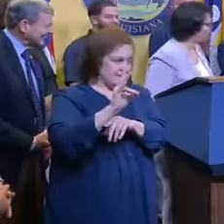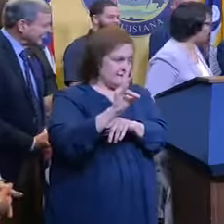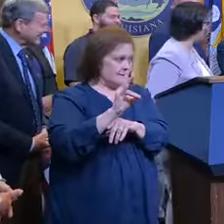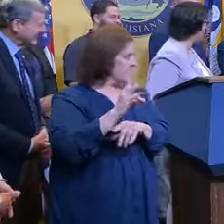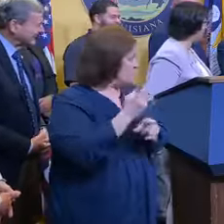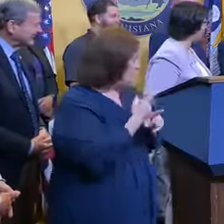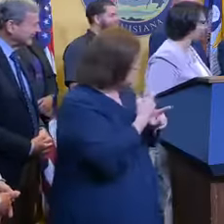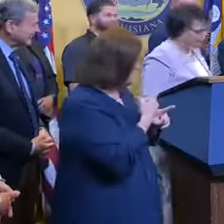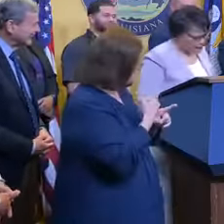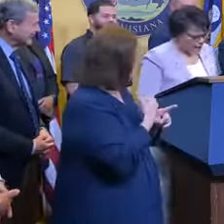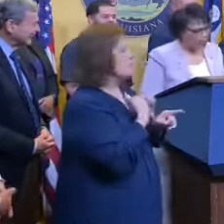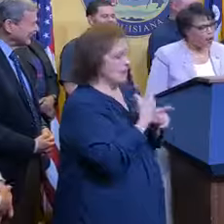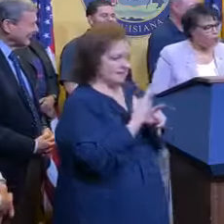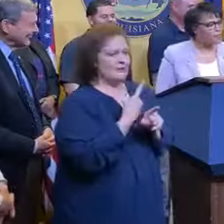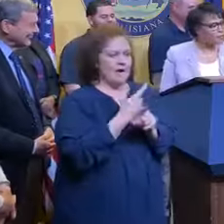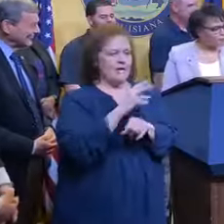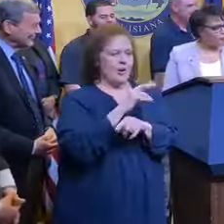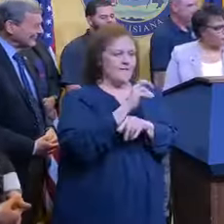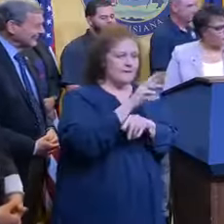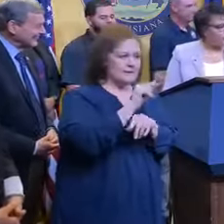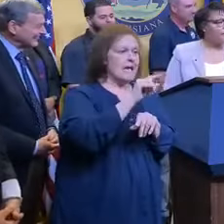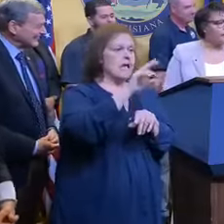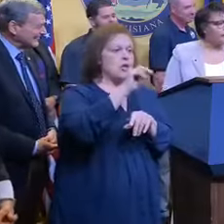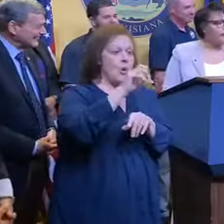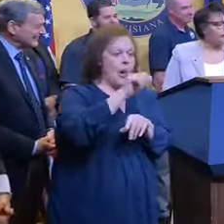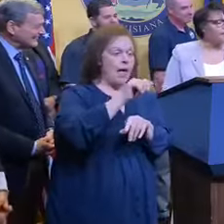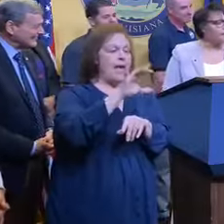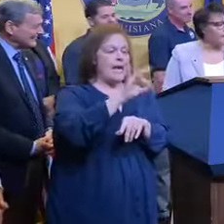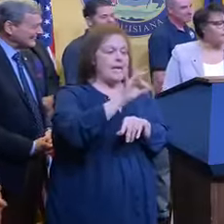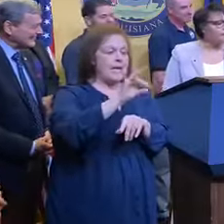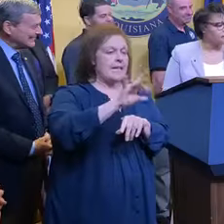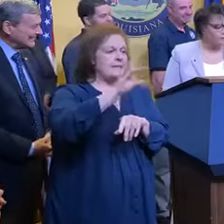888-777. Did I get it right? All right. COVID NOLA to